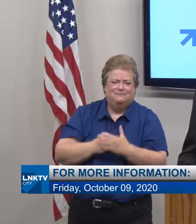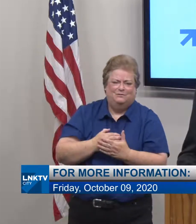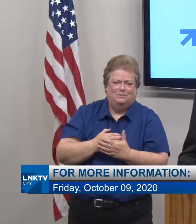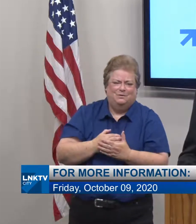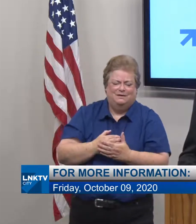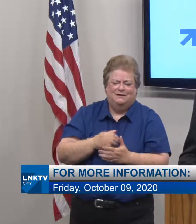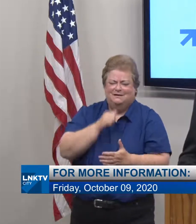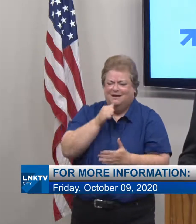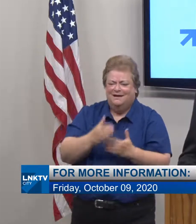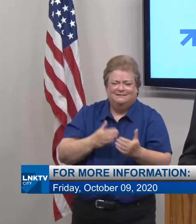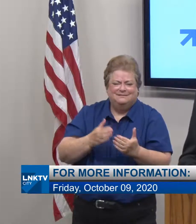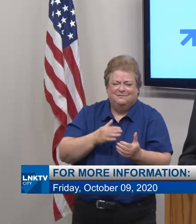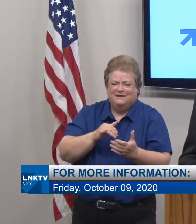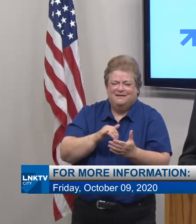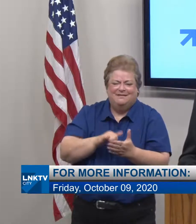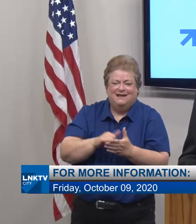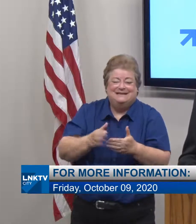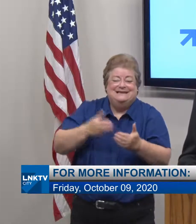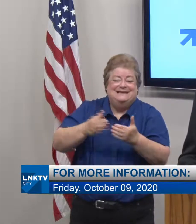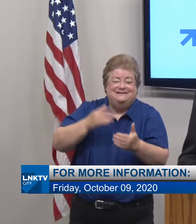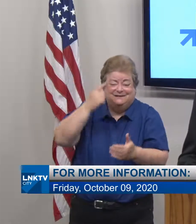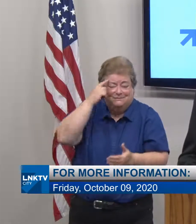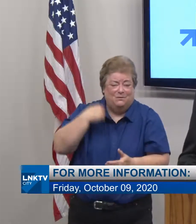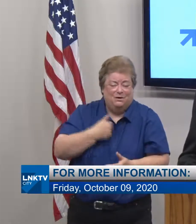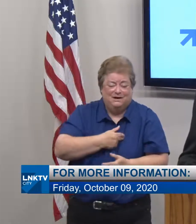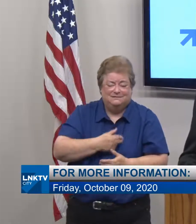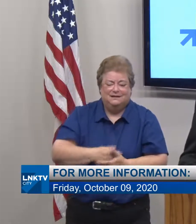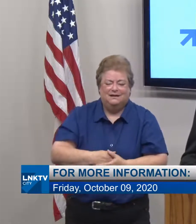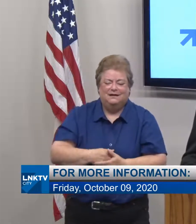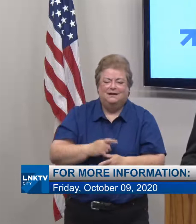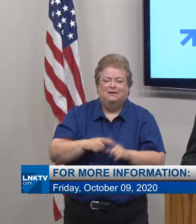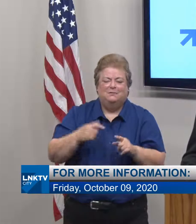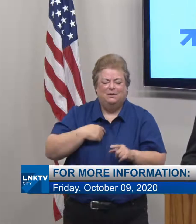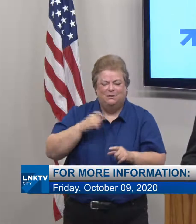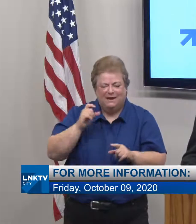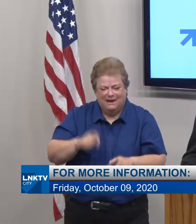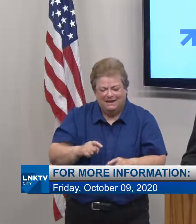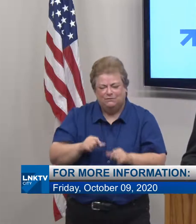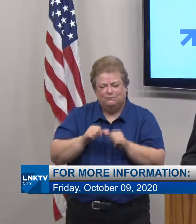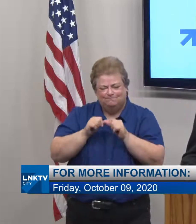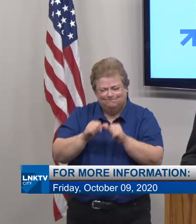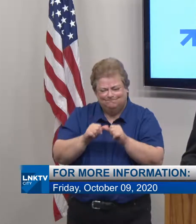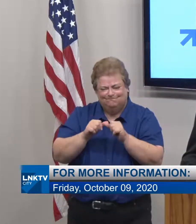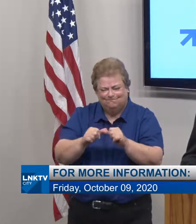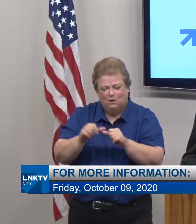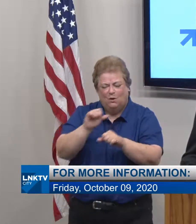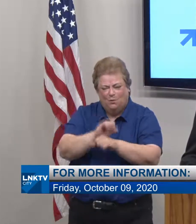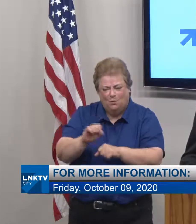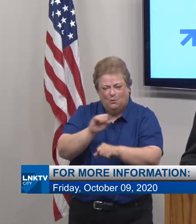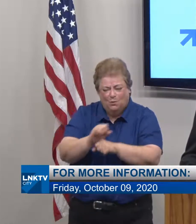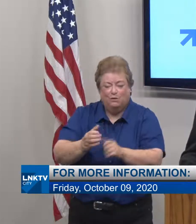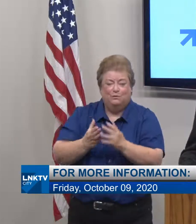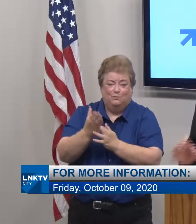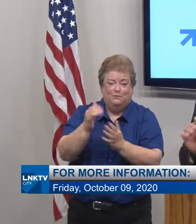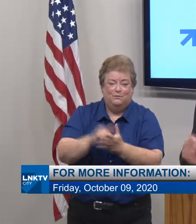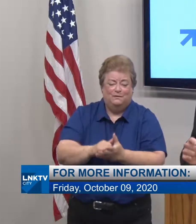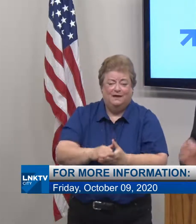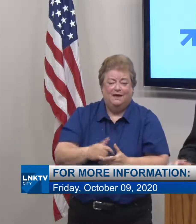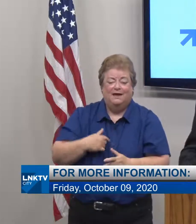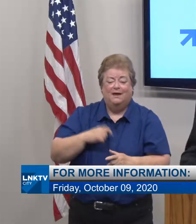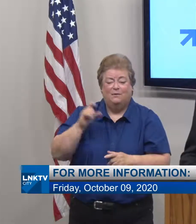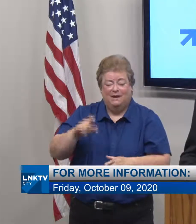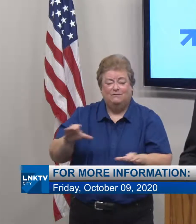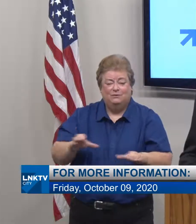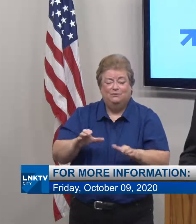comes easy for us and we want this to go away, but we have to lead through it and we have to work through it and we have to power through it and we have to do it